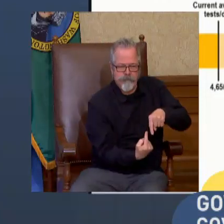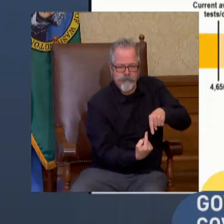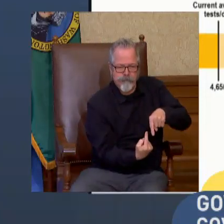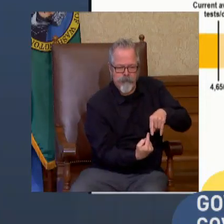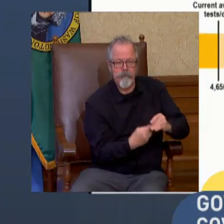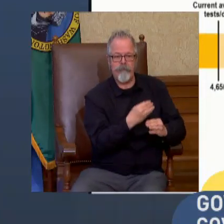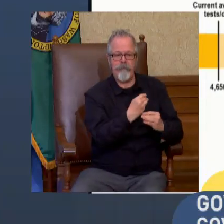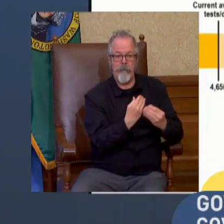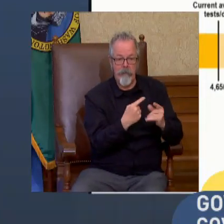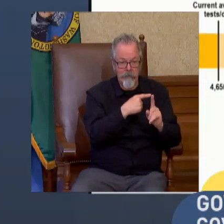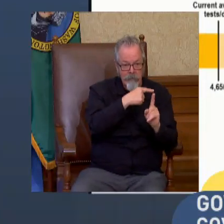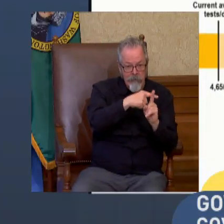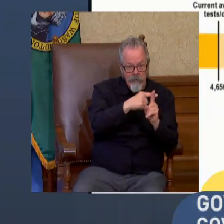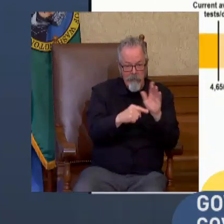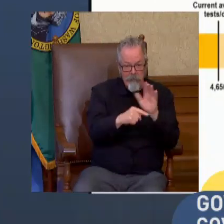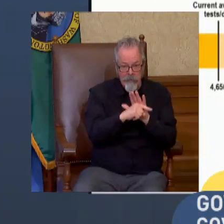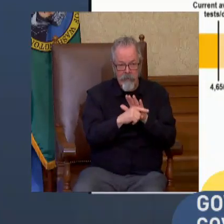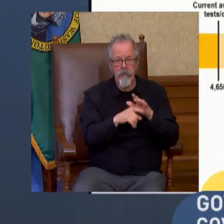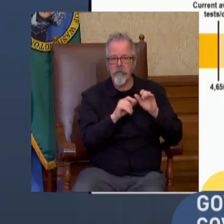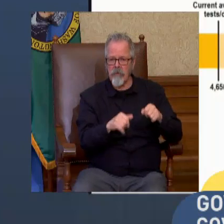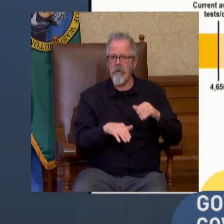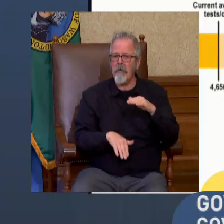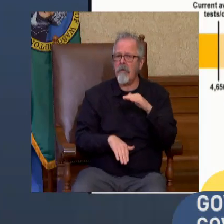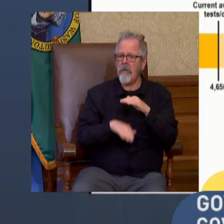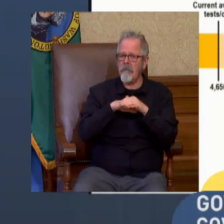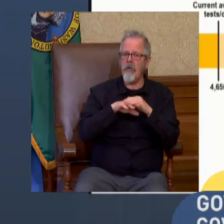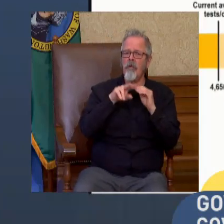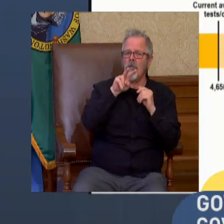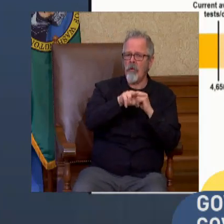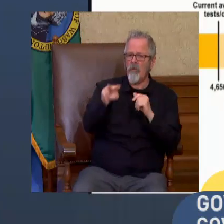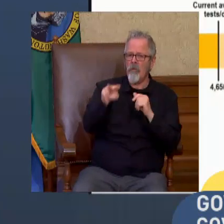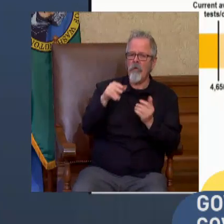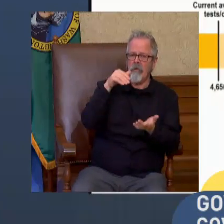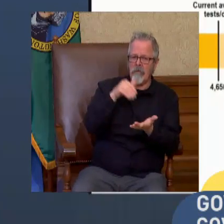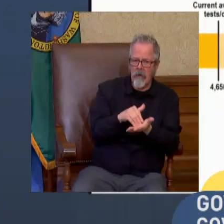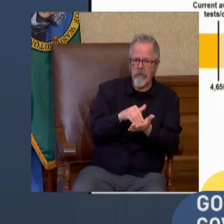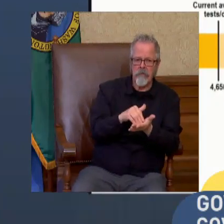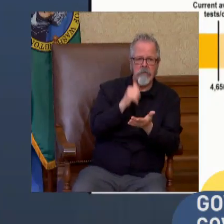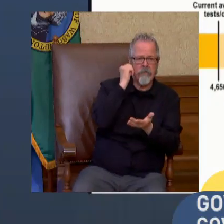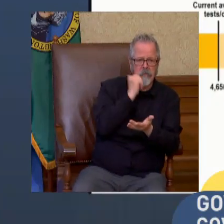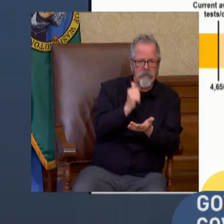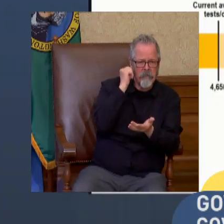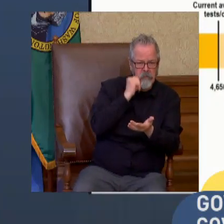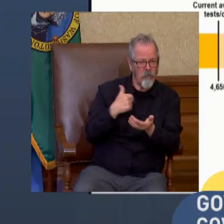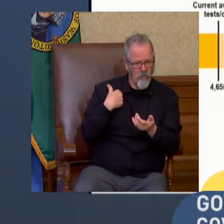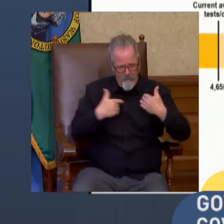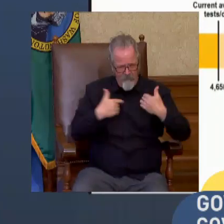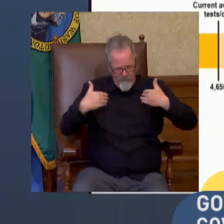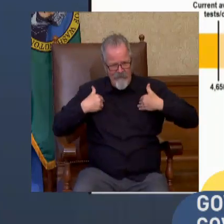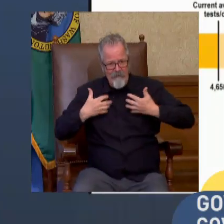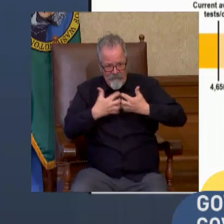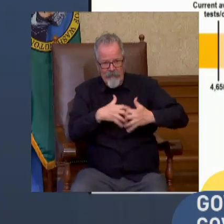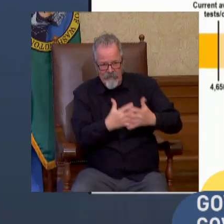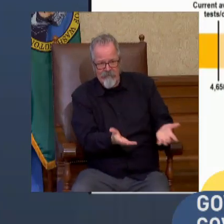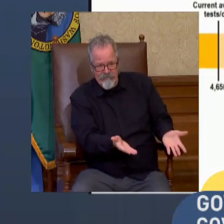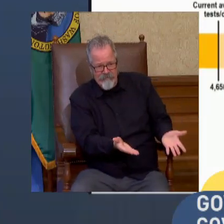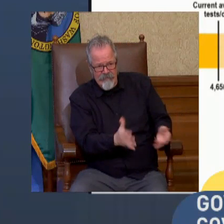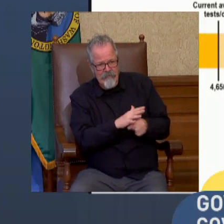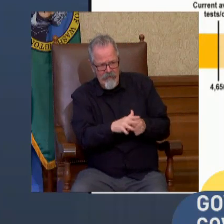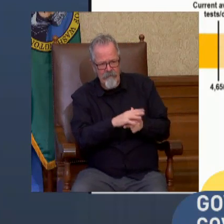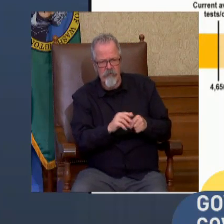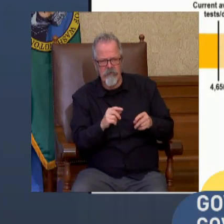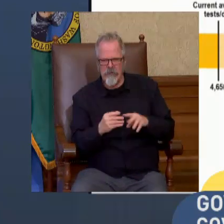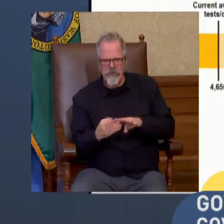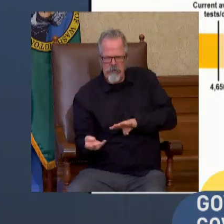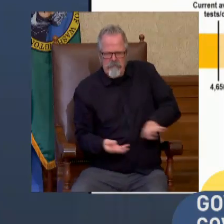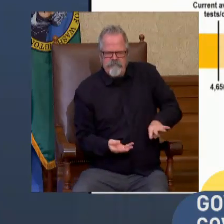have over about 22,000 we could run a day. That's a fairly good number. We would like it to grow over time, but it would